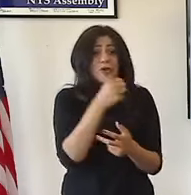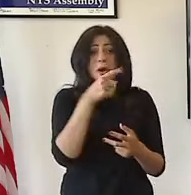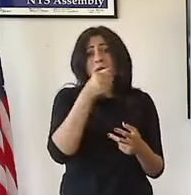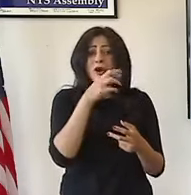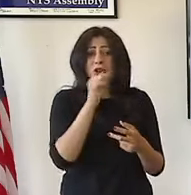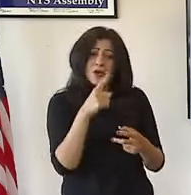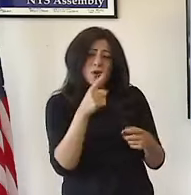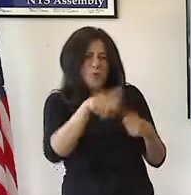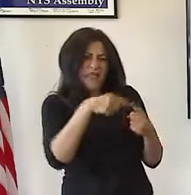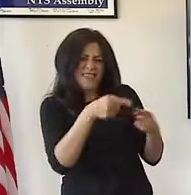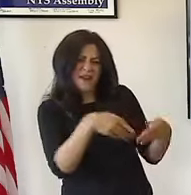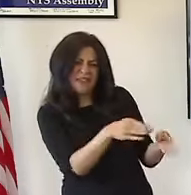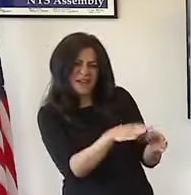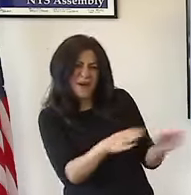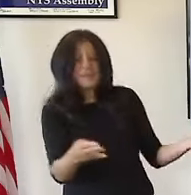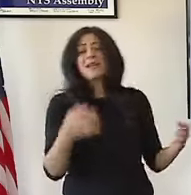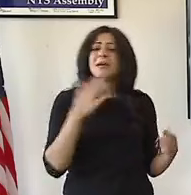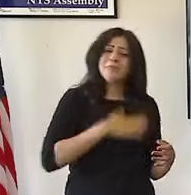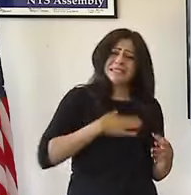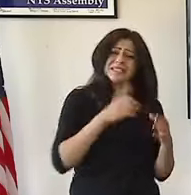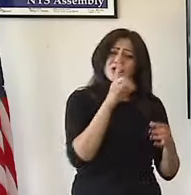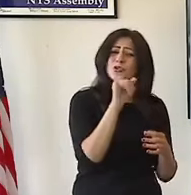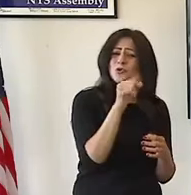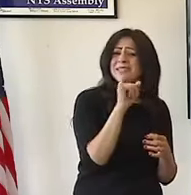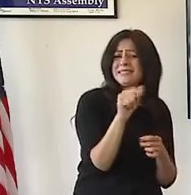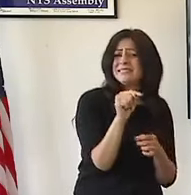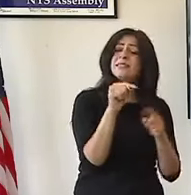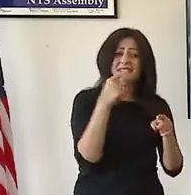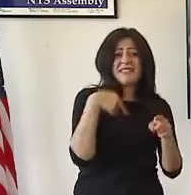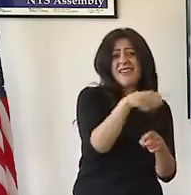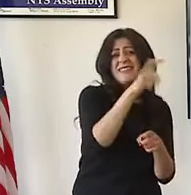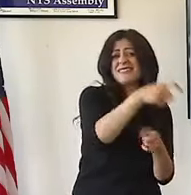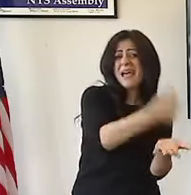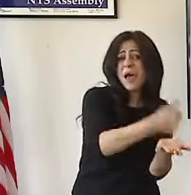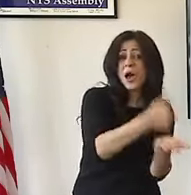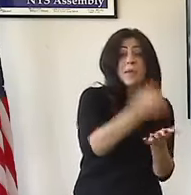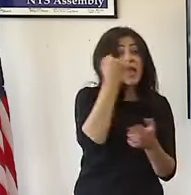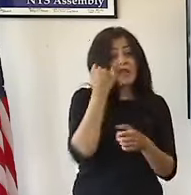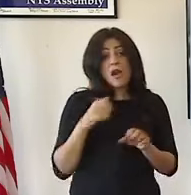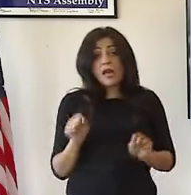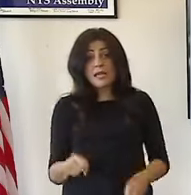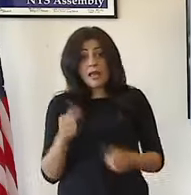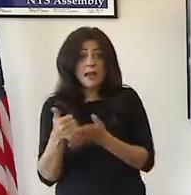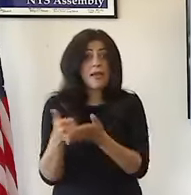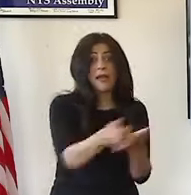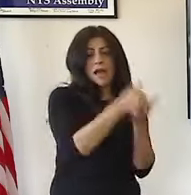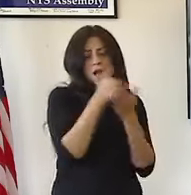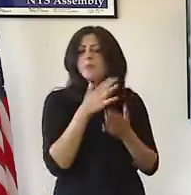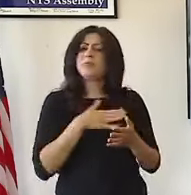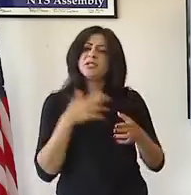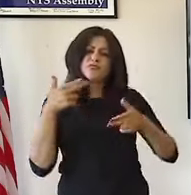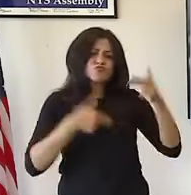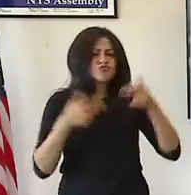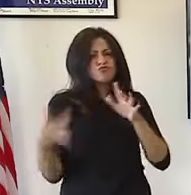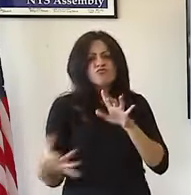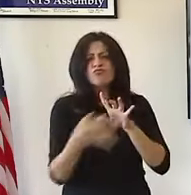get open. Make sure you do that because they're going to need our help. And if we have the ability to support them, please join us